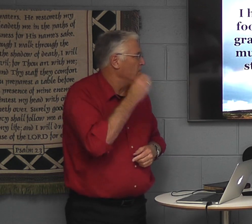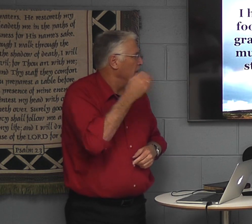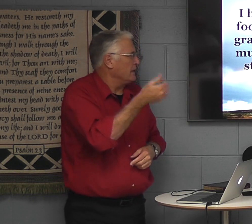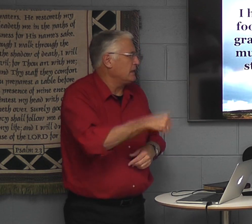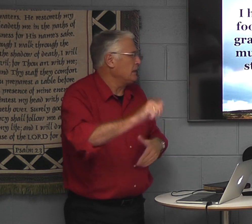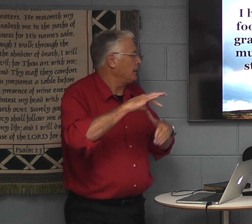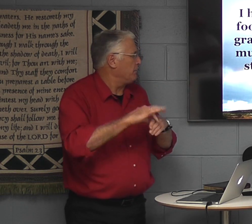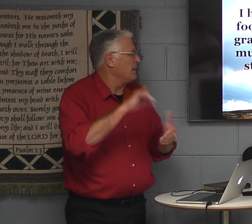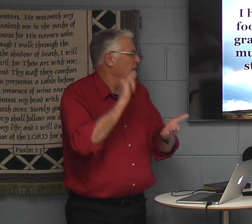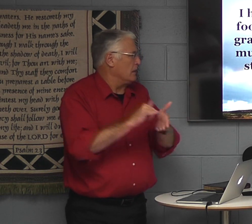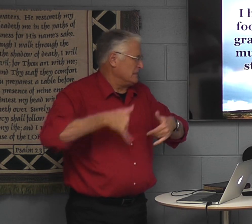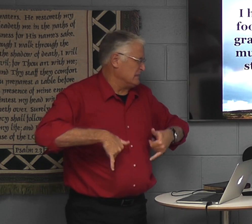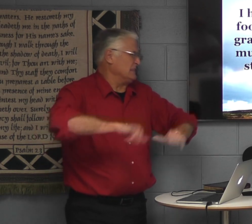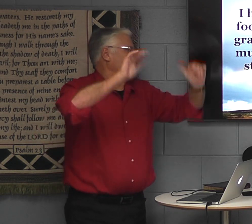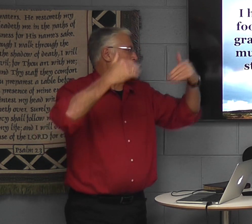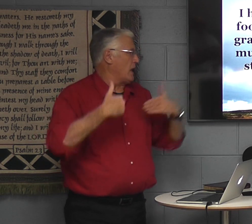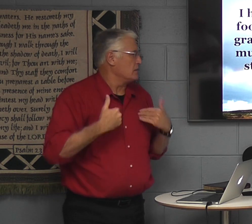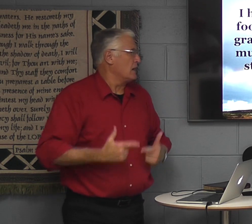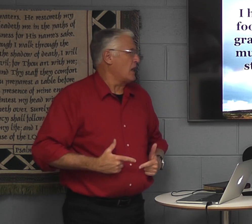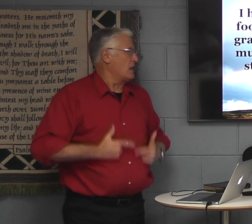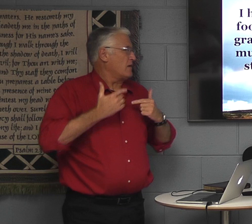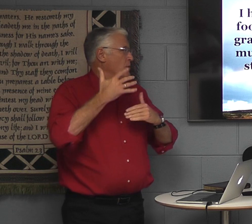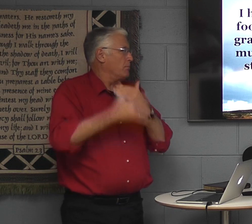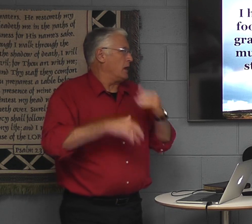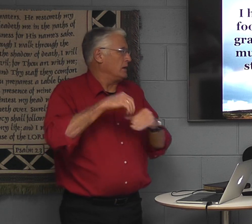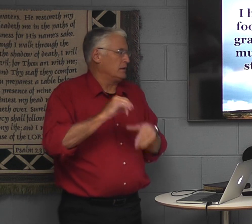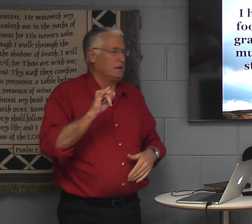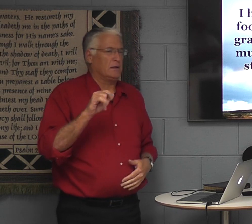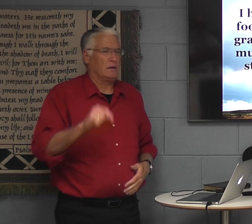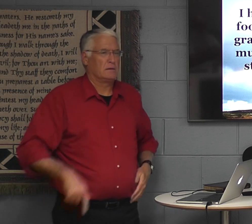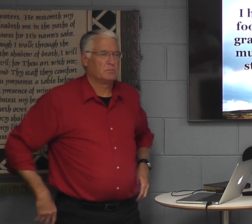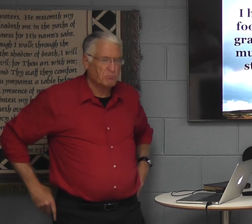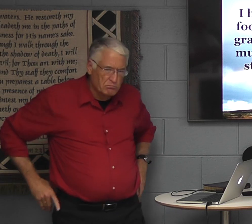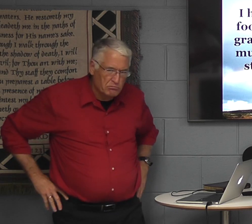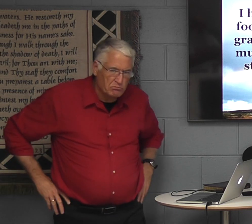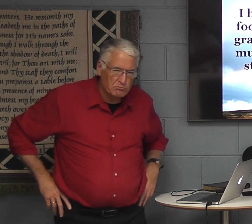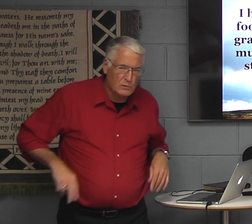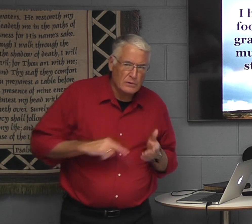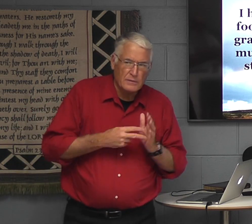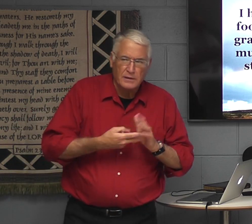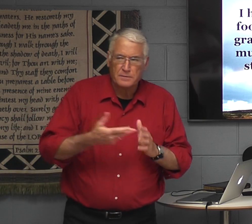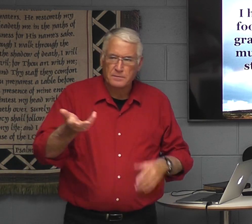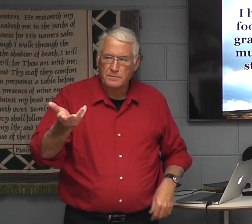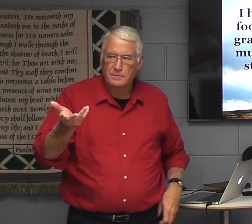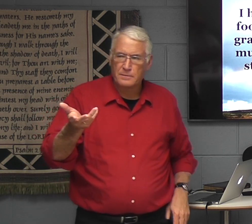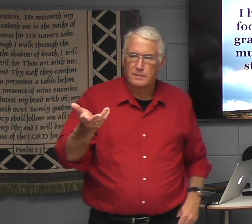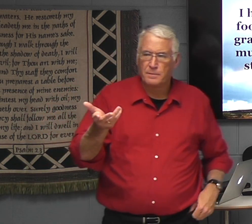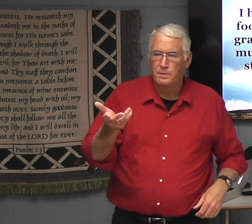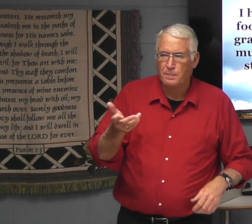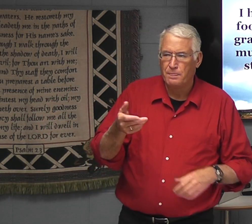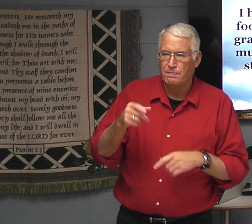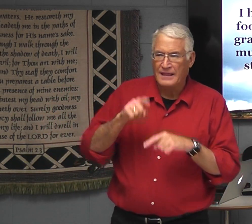But you must never eat any meat that still has the lifeblood in it. So that means what?